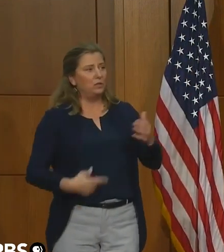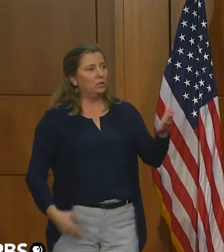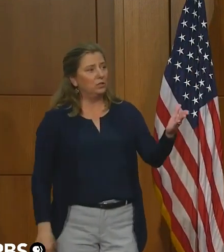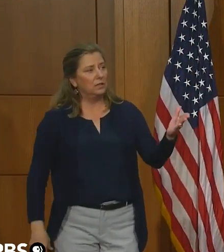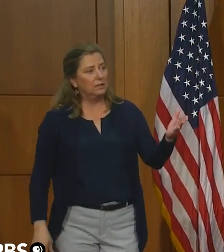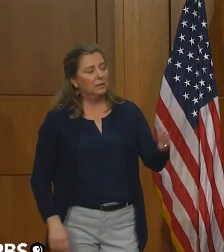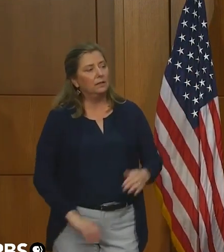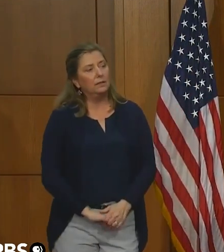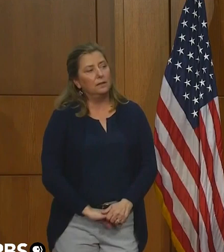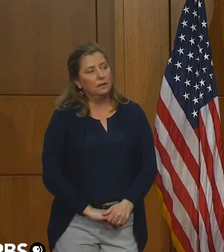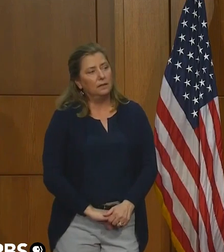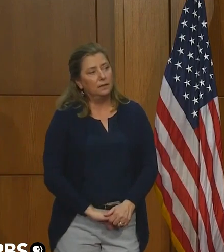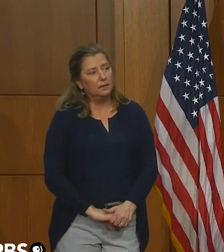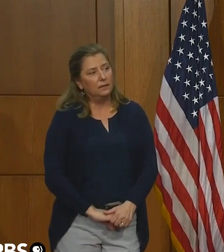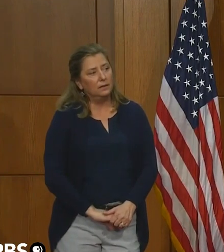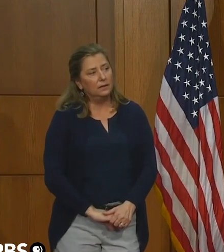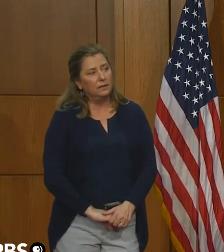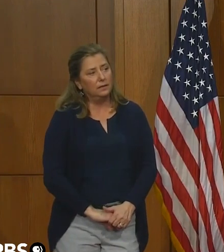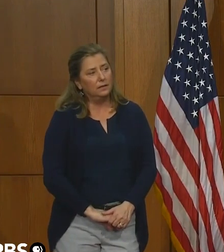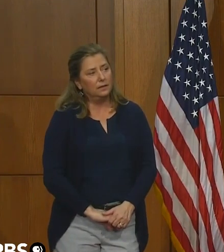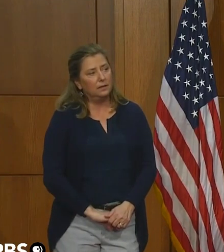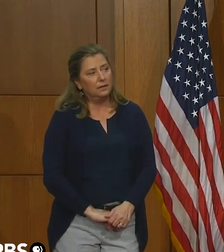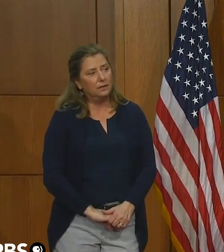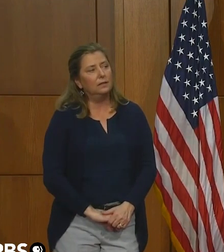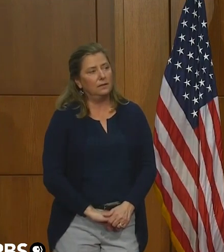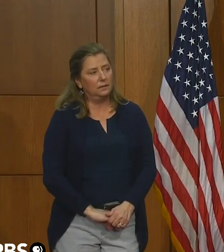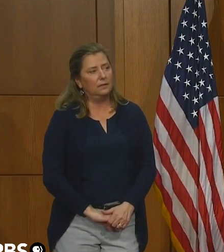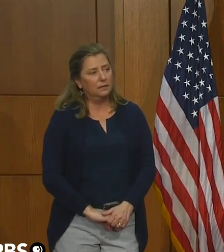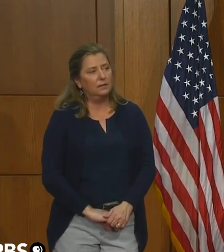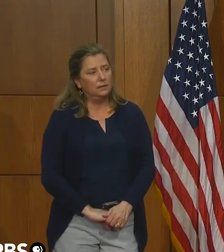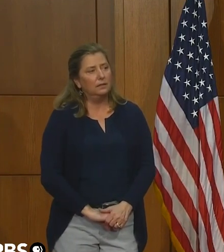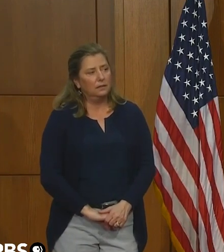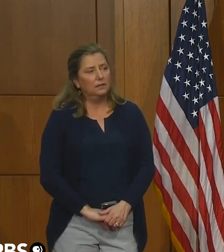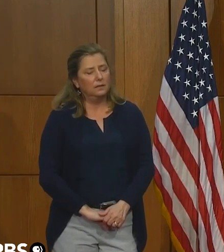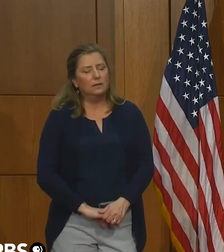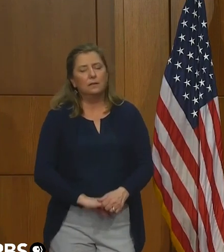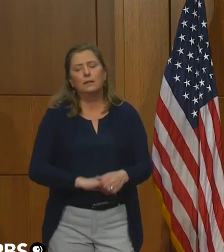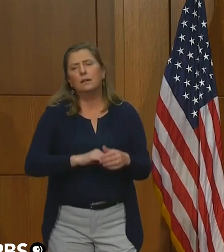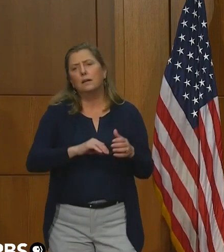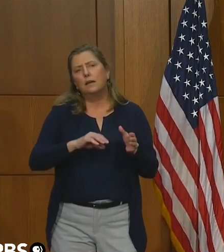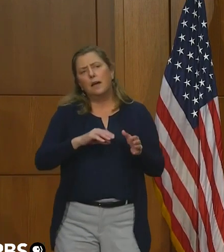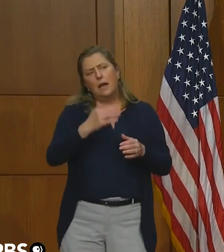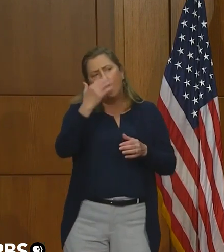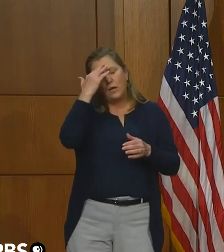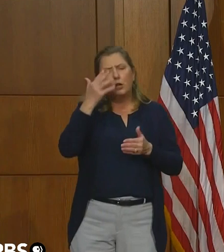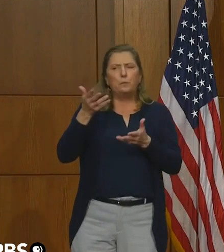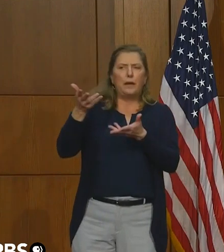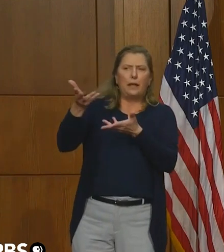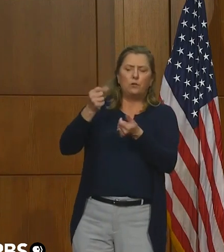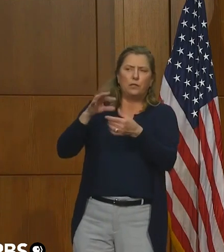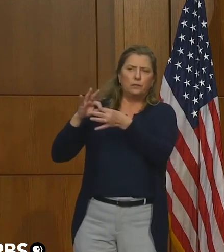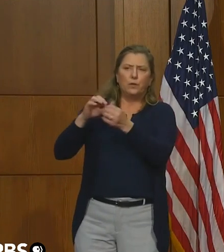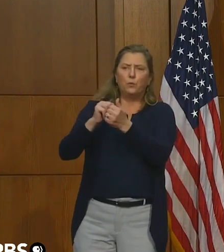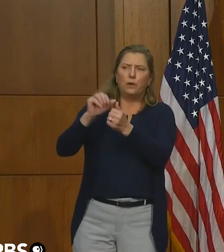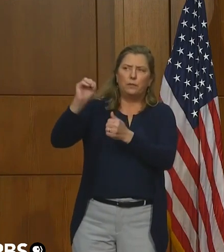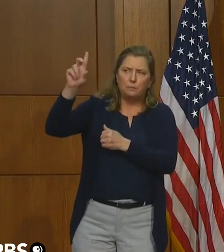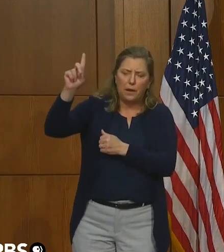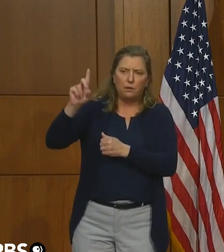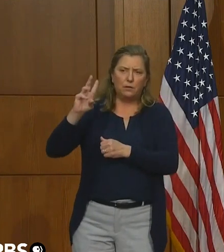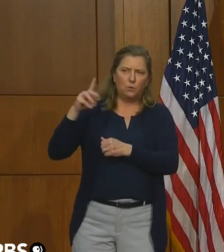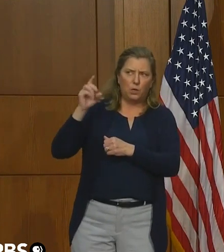I know you've been trying to coordinate with Maryland and D.C. with a lot of your actions